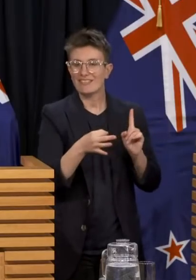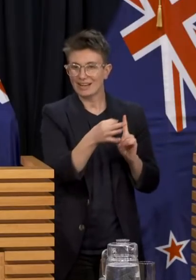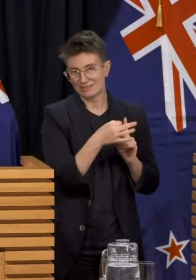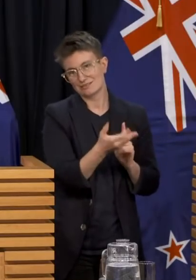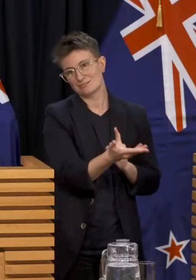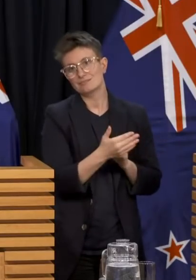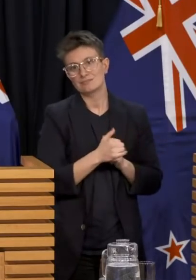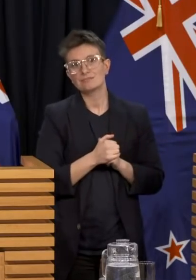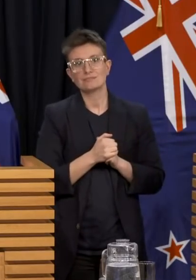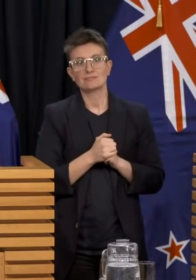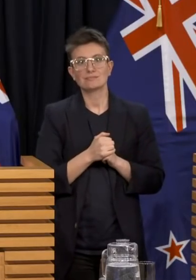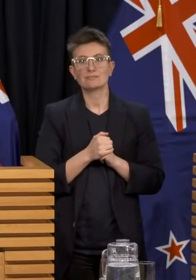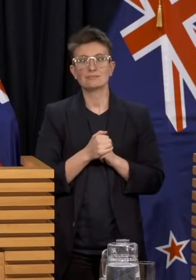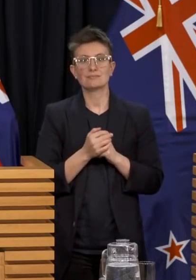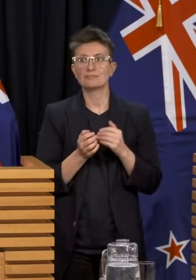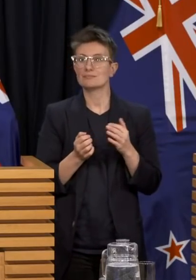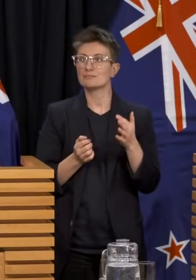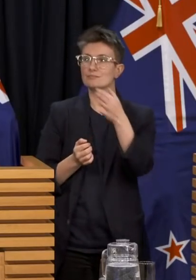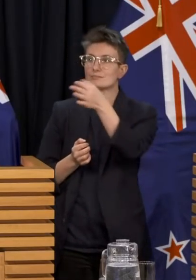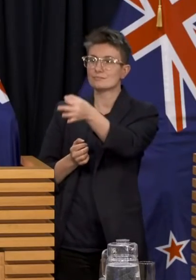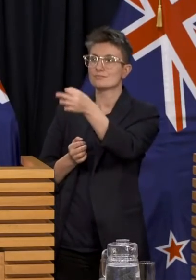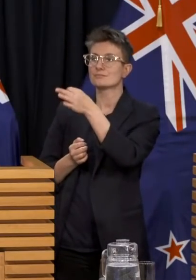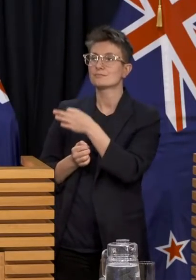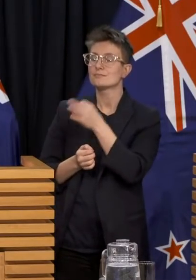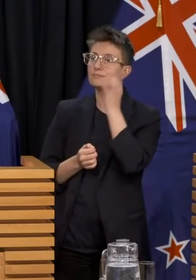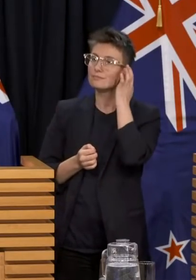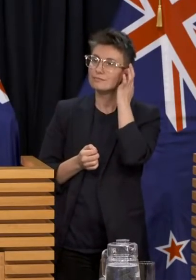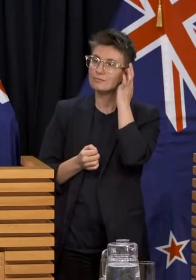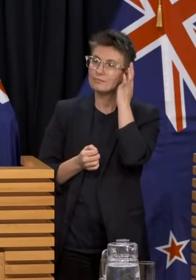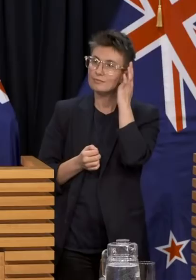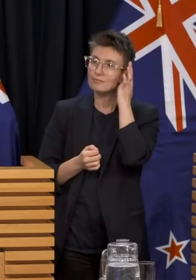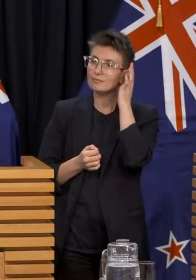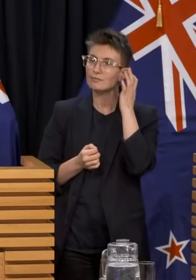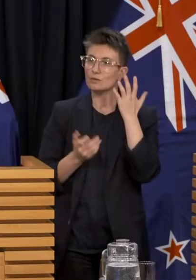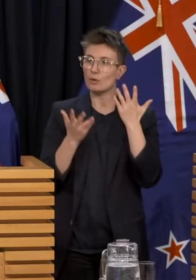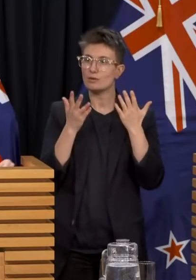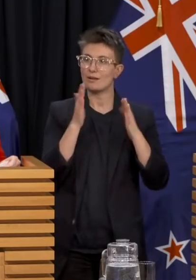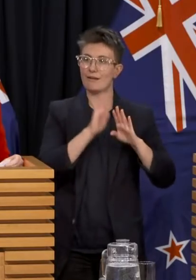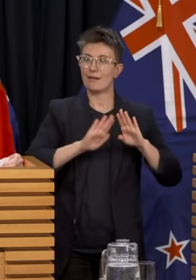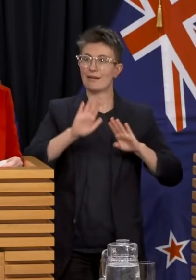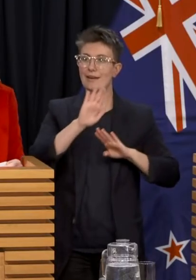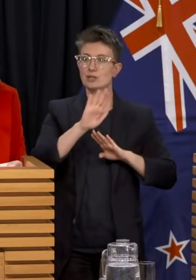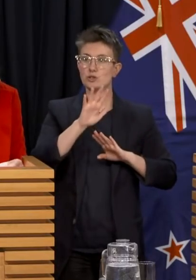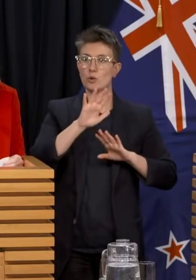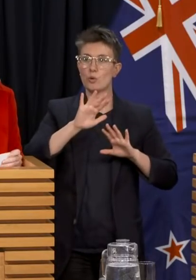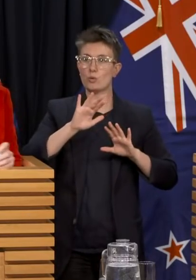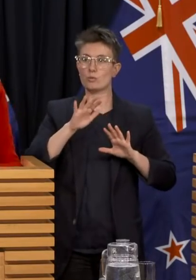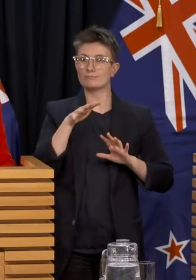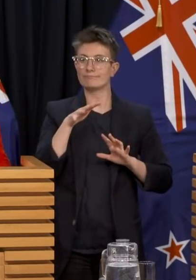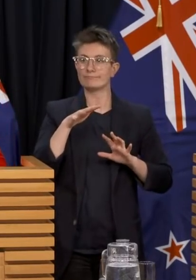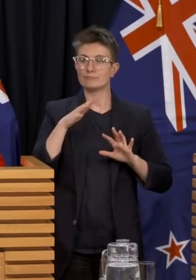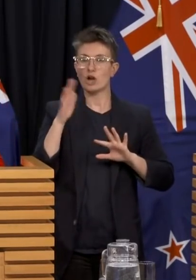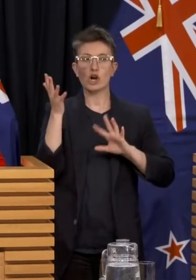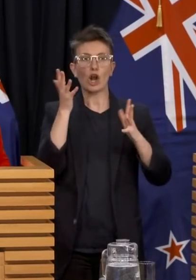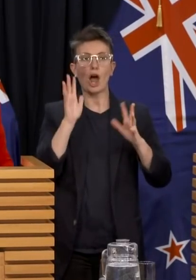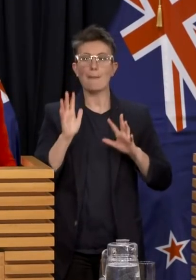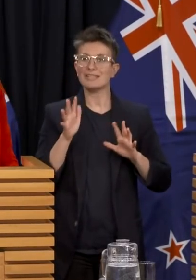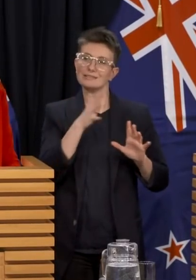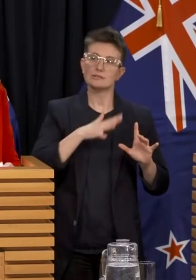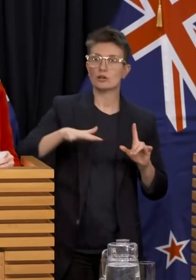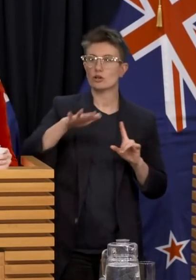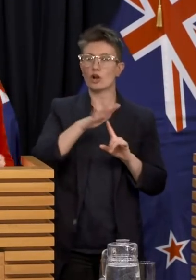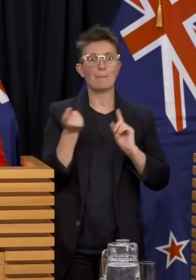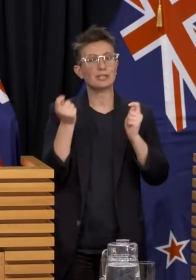present. Yeah. Just on the National Climate Change Risk Assessment that came out today, are things in a better or a